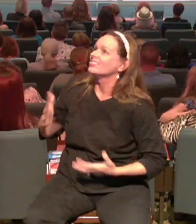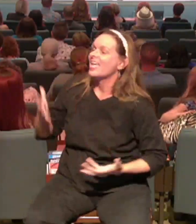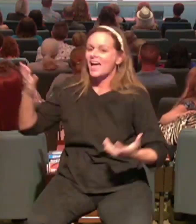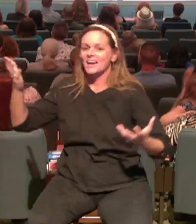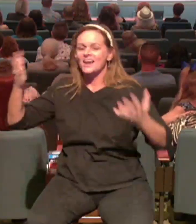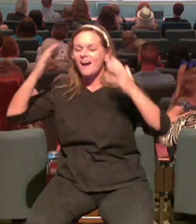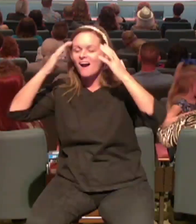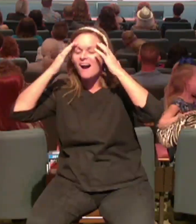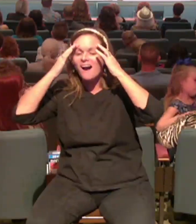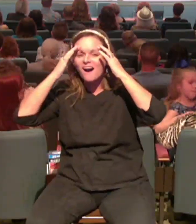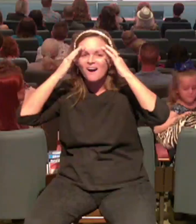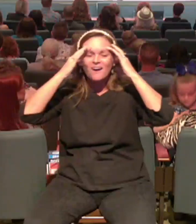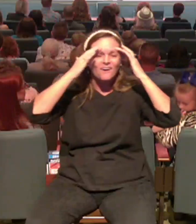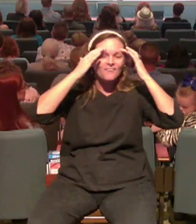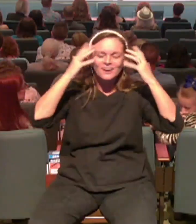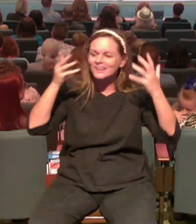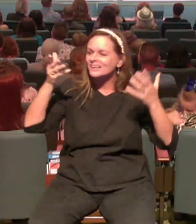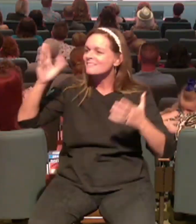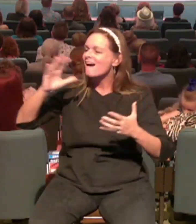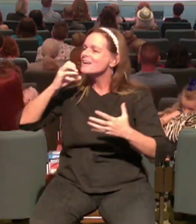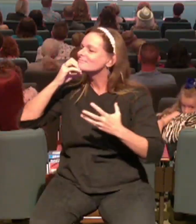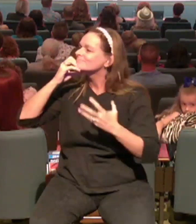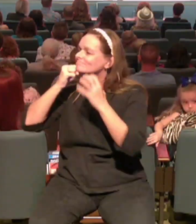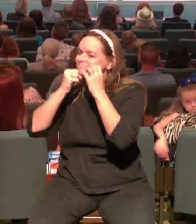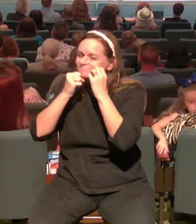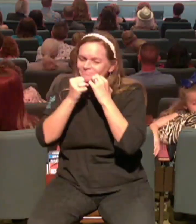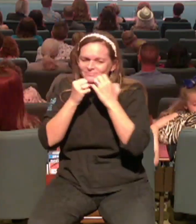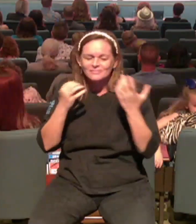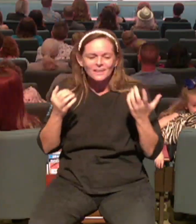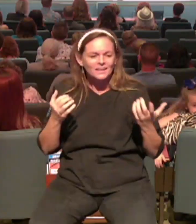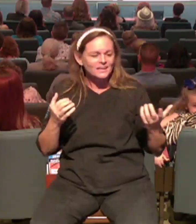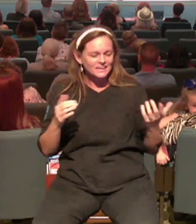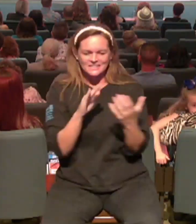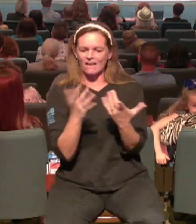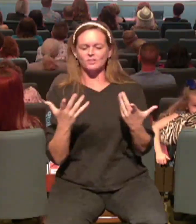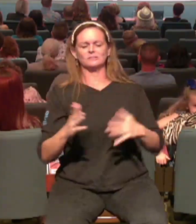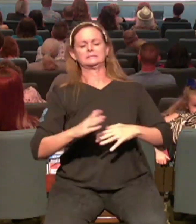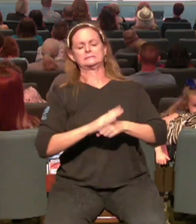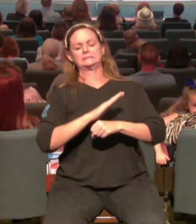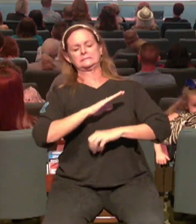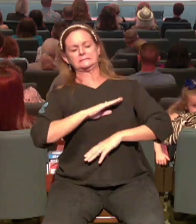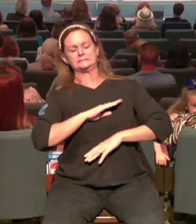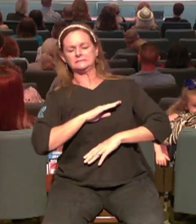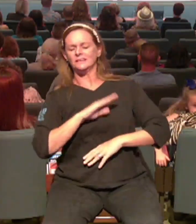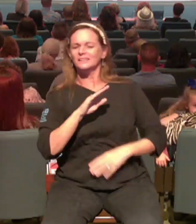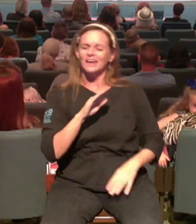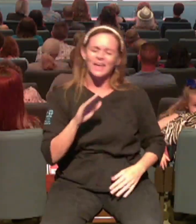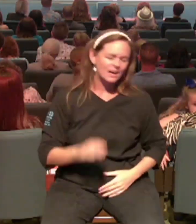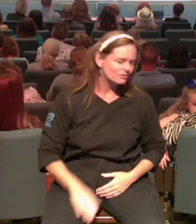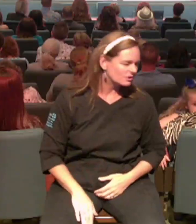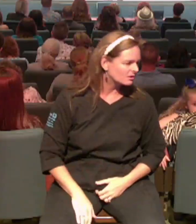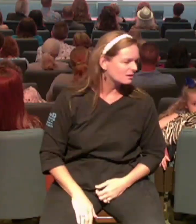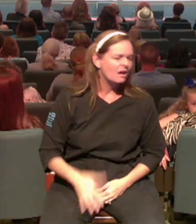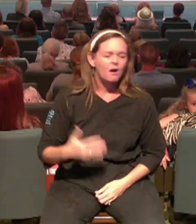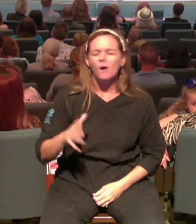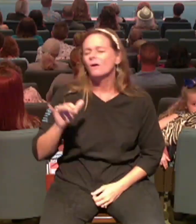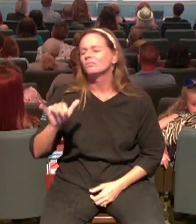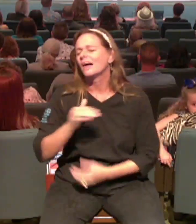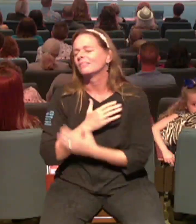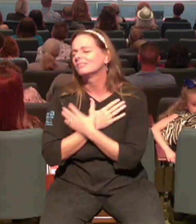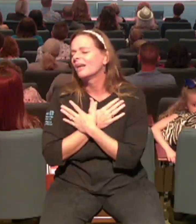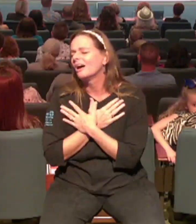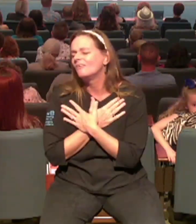am reminded I can never be good enough. I can never earn this grace. I can never earn this kind of love,